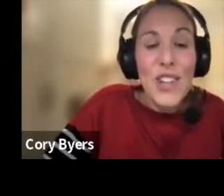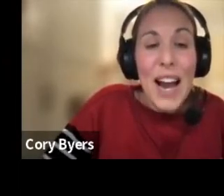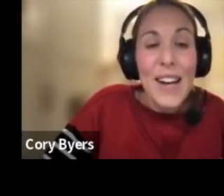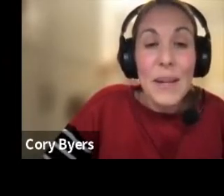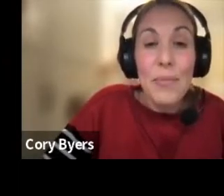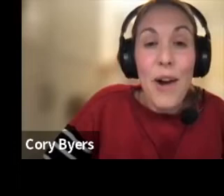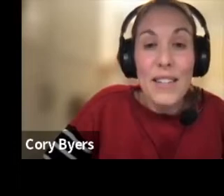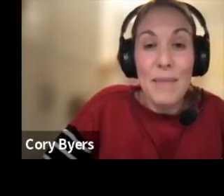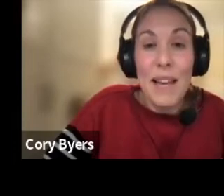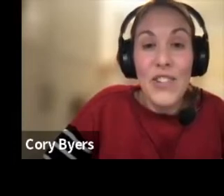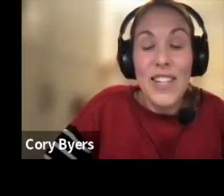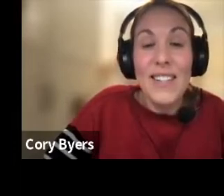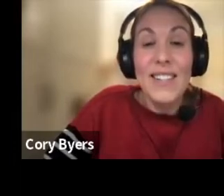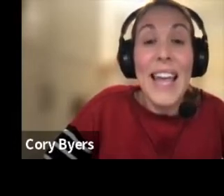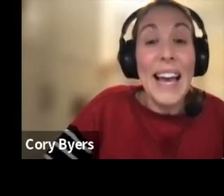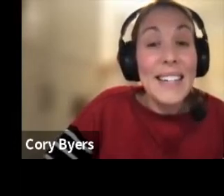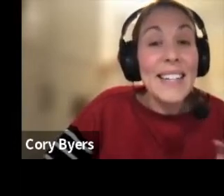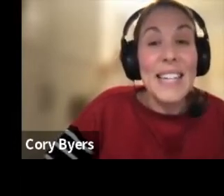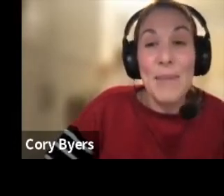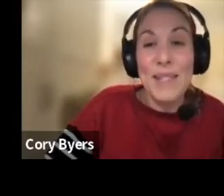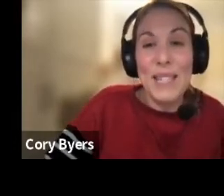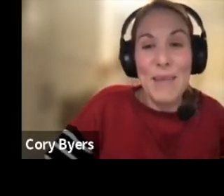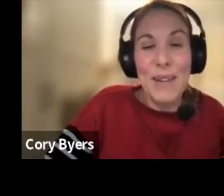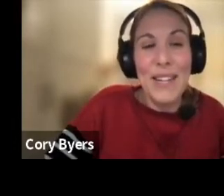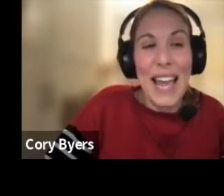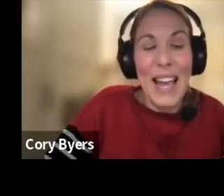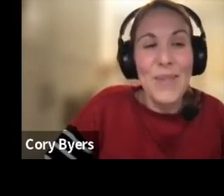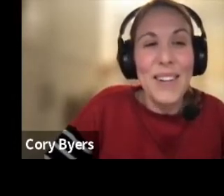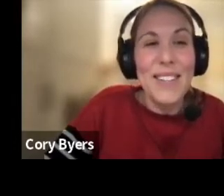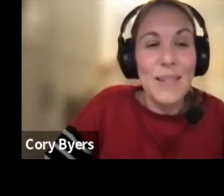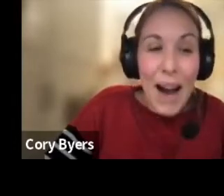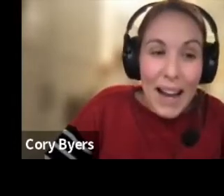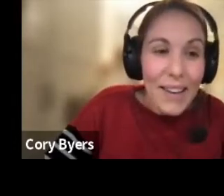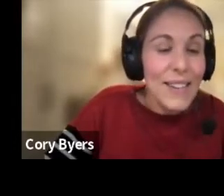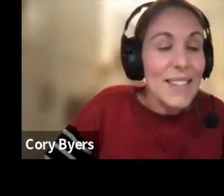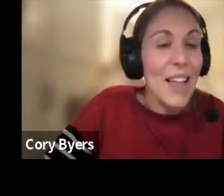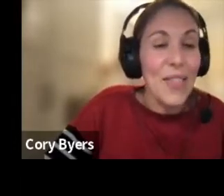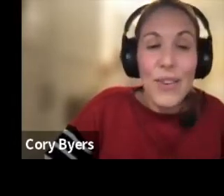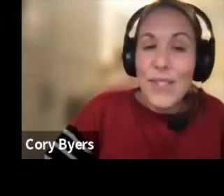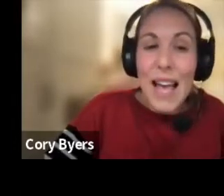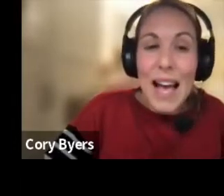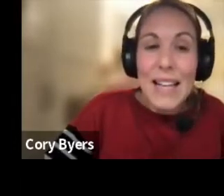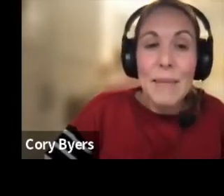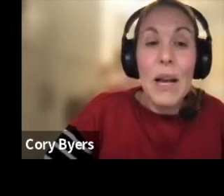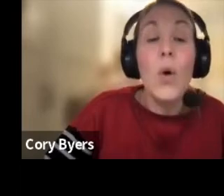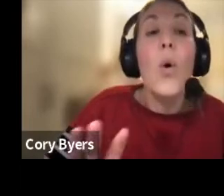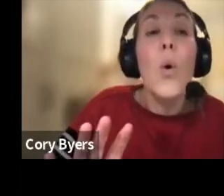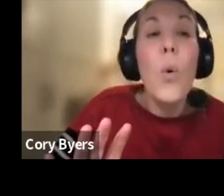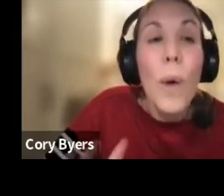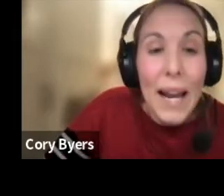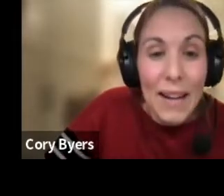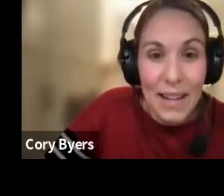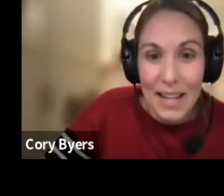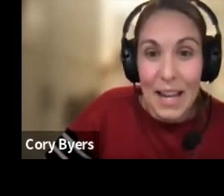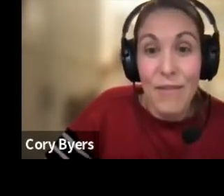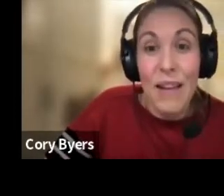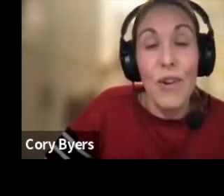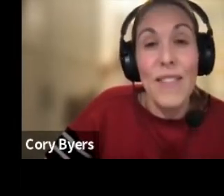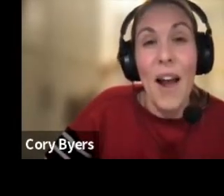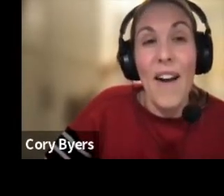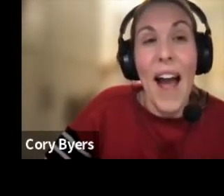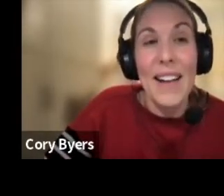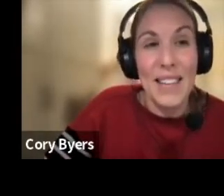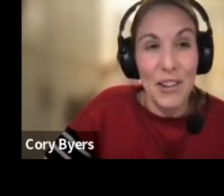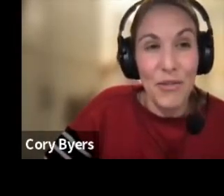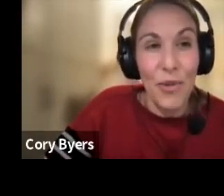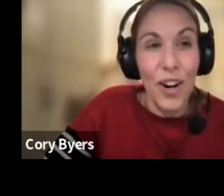your child's approximations and attempts to communicate with smiles, enthusiasm, and quickly give them what